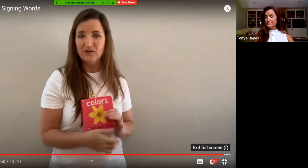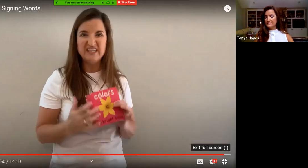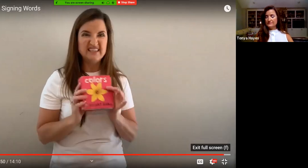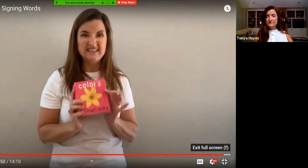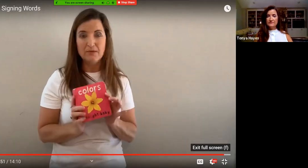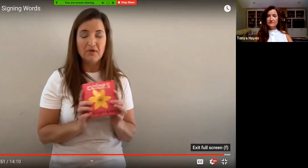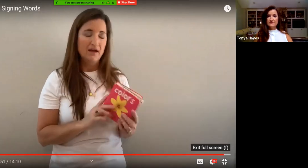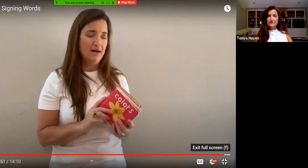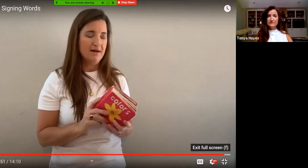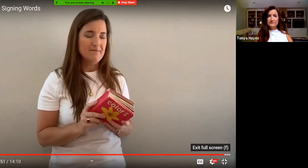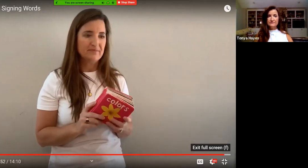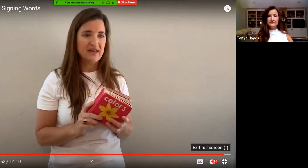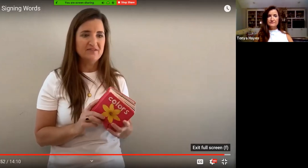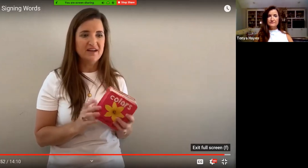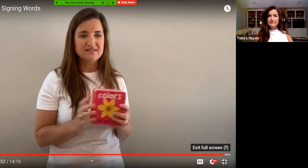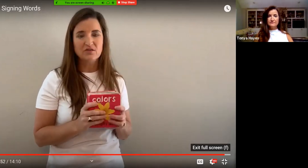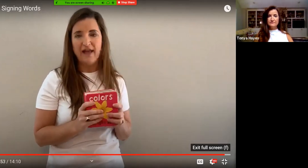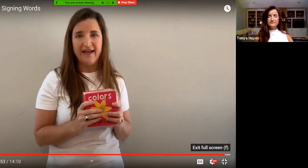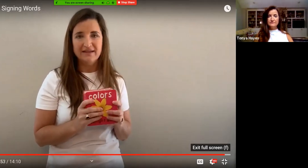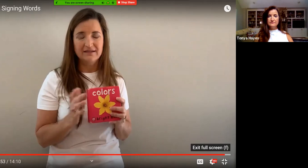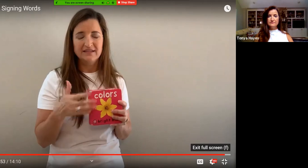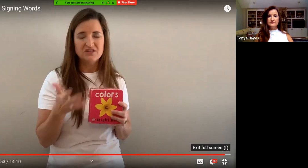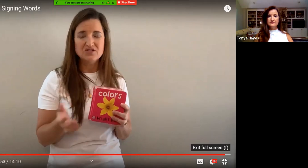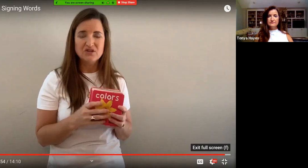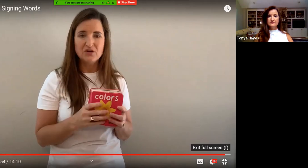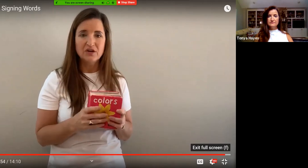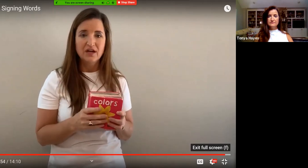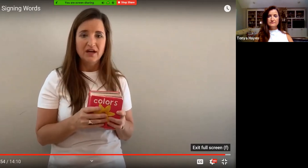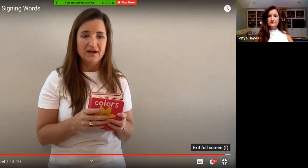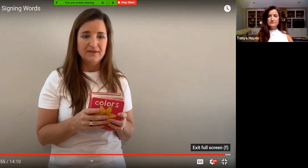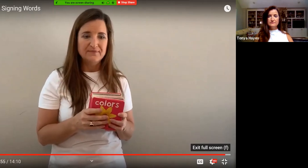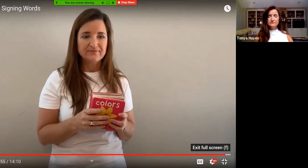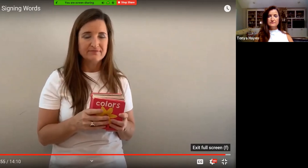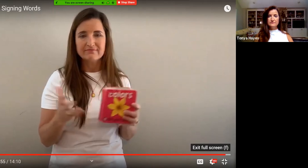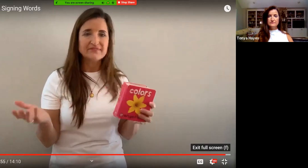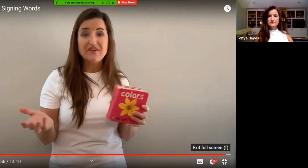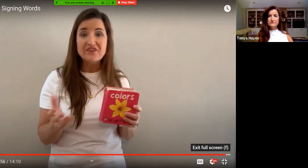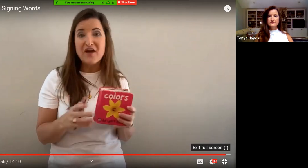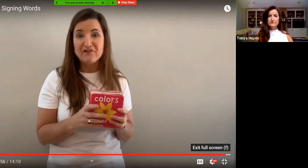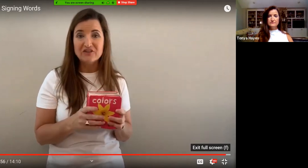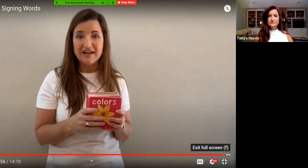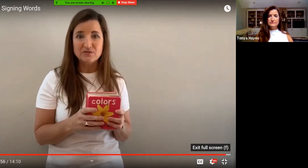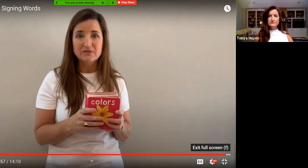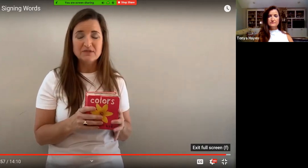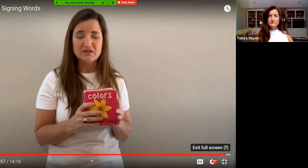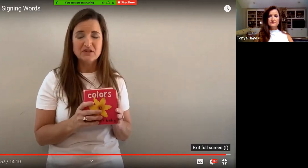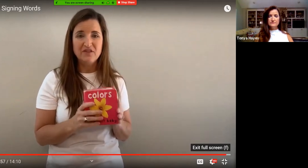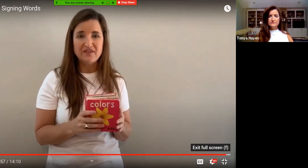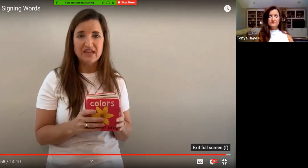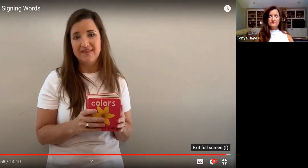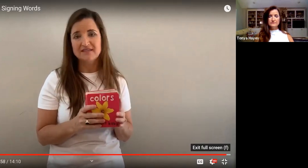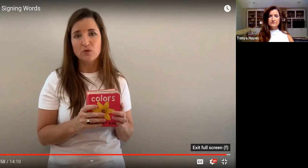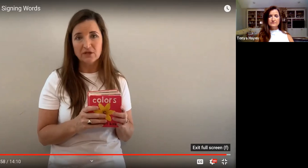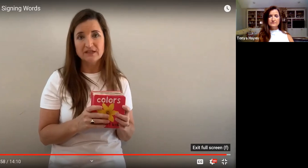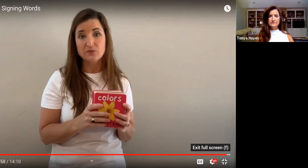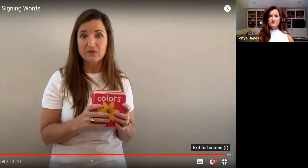simple little easy tip, kind of a nice little addition to your stuff that you have in your classroom, especially if you have a